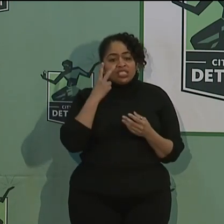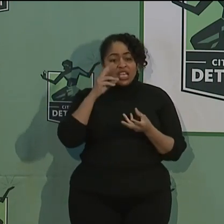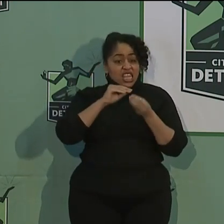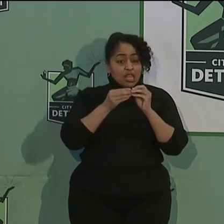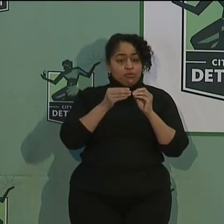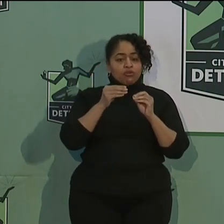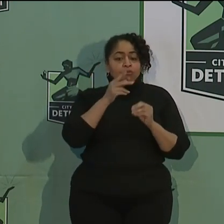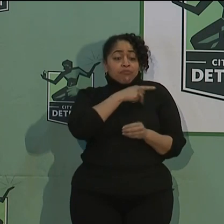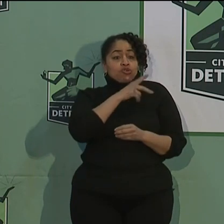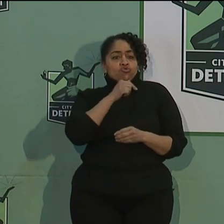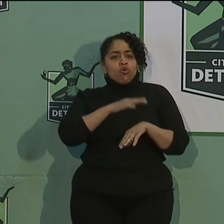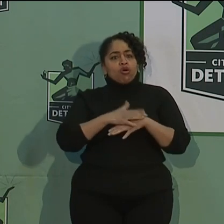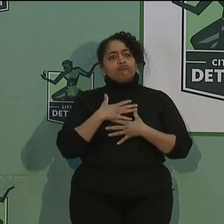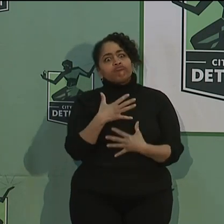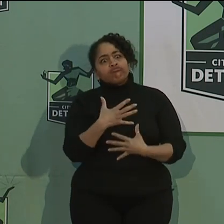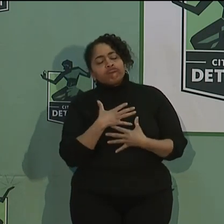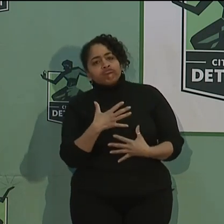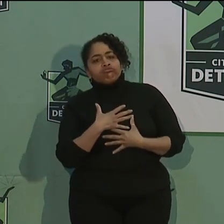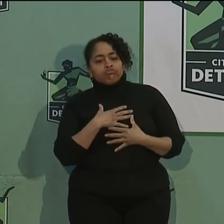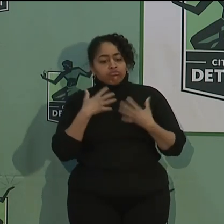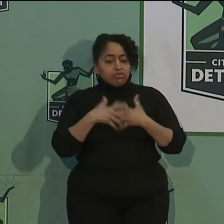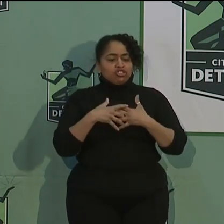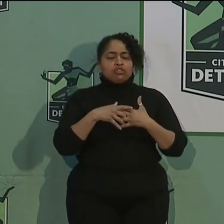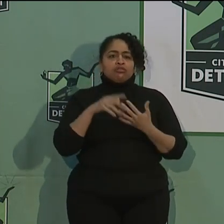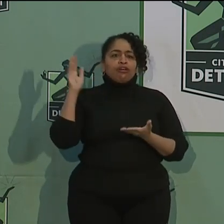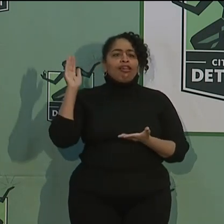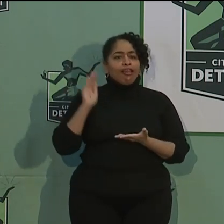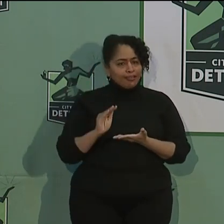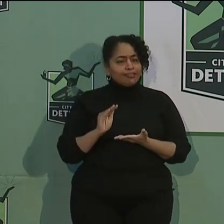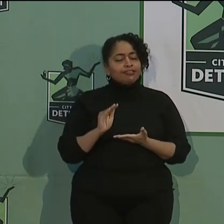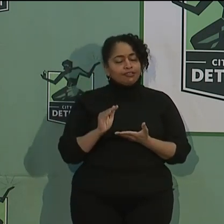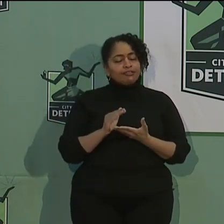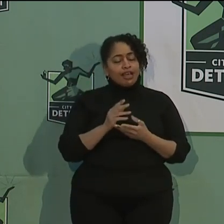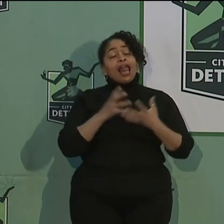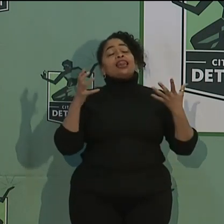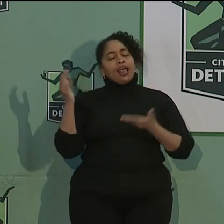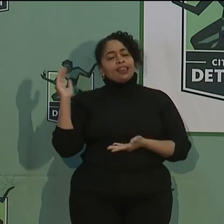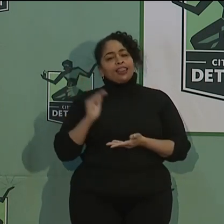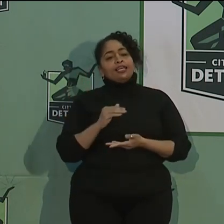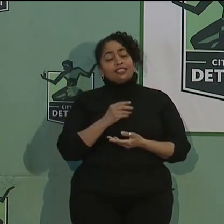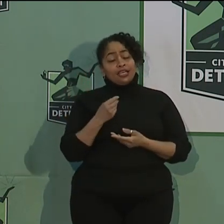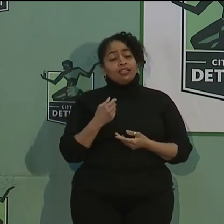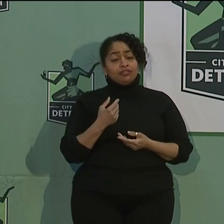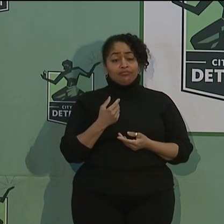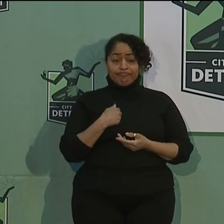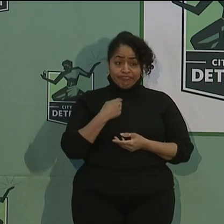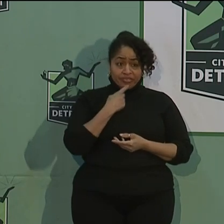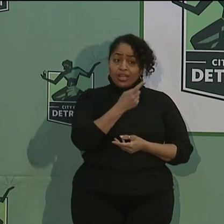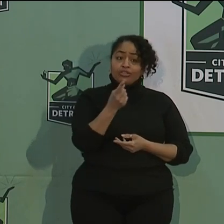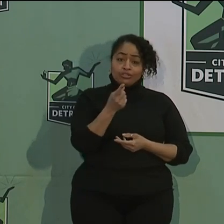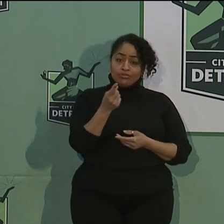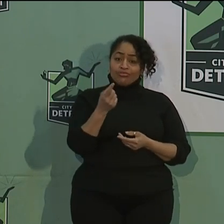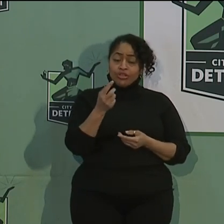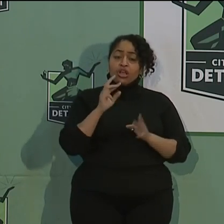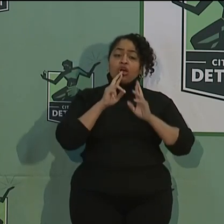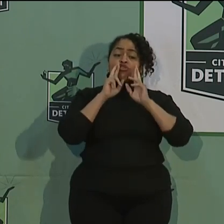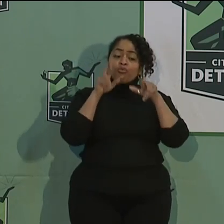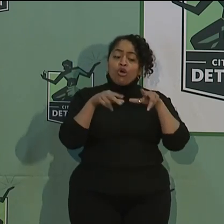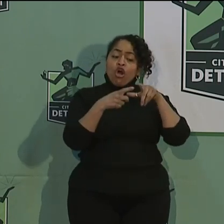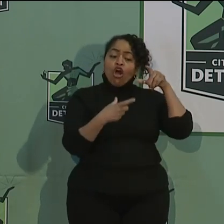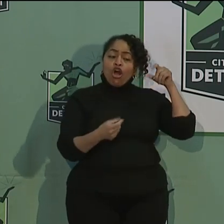down significantly, and what I will continue to say is the ultimate report card to the people of the city